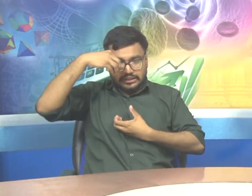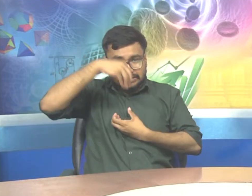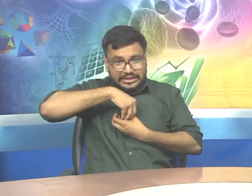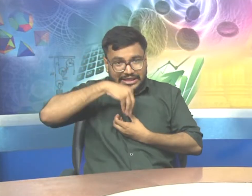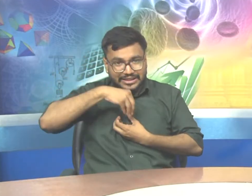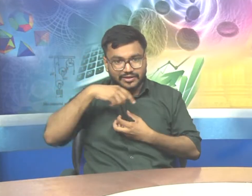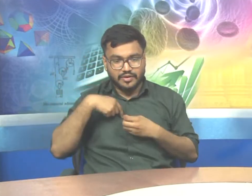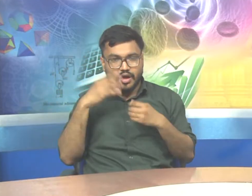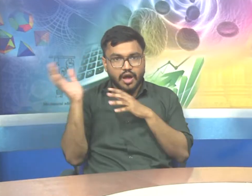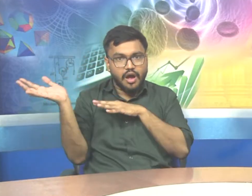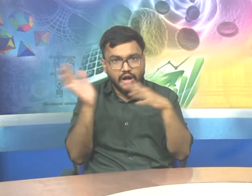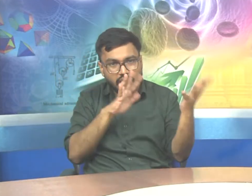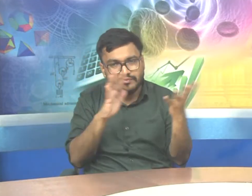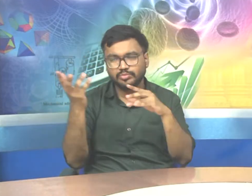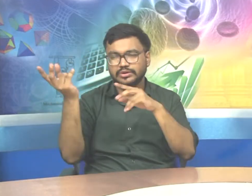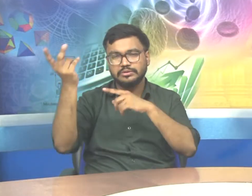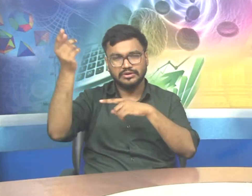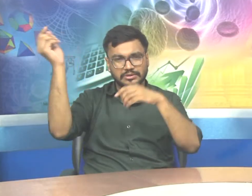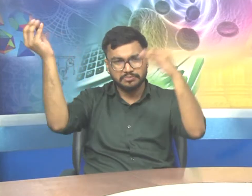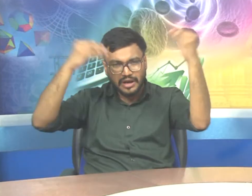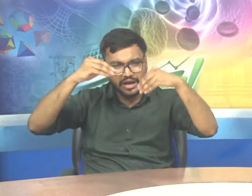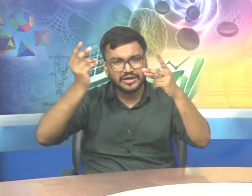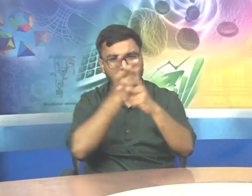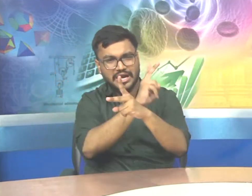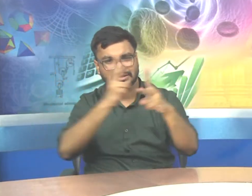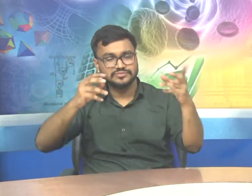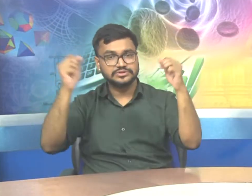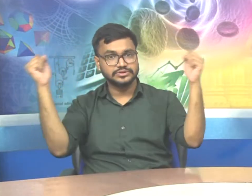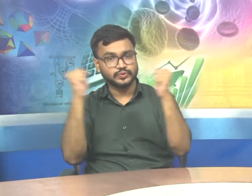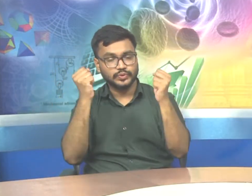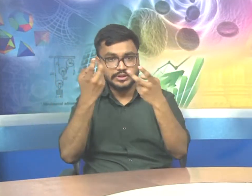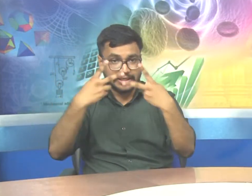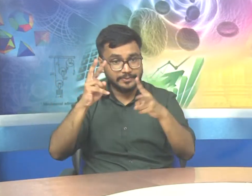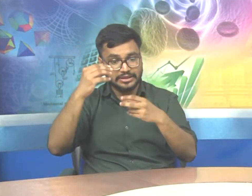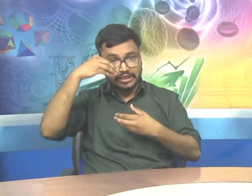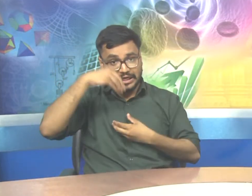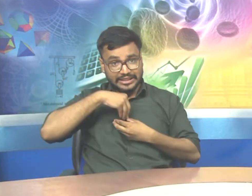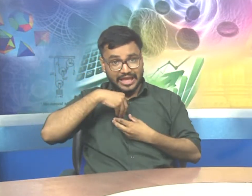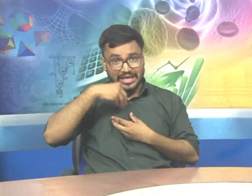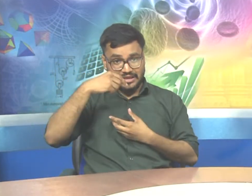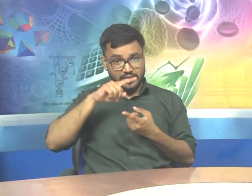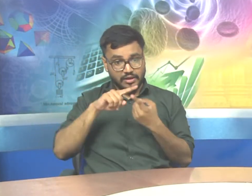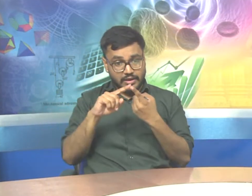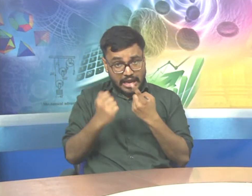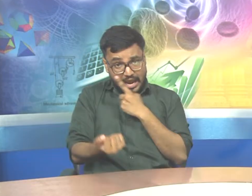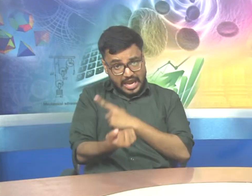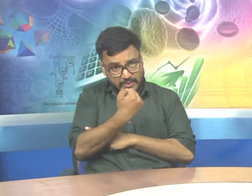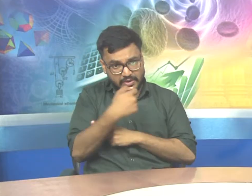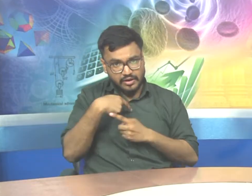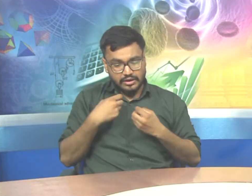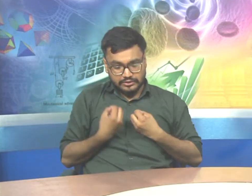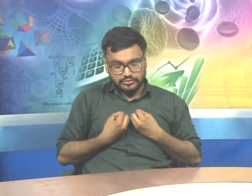snow, so heat flows out of your body, so you feel cold.